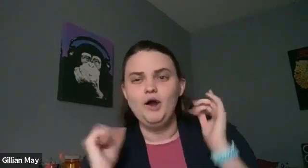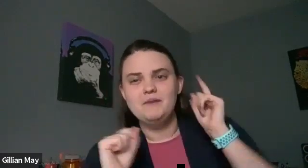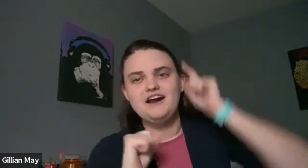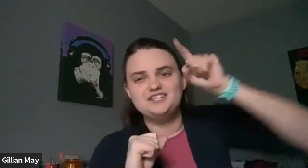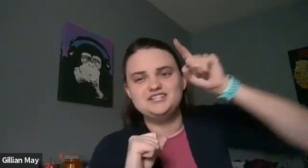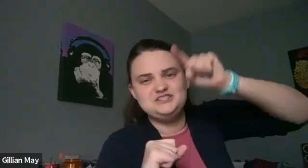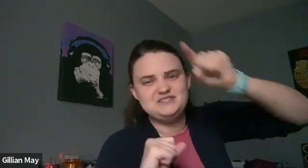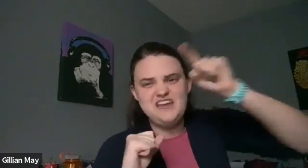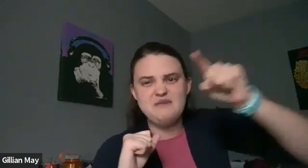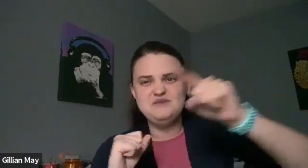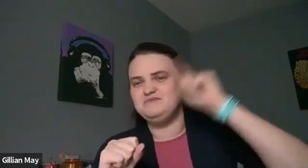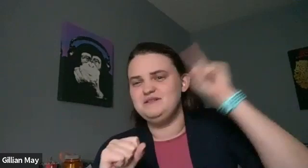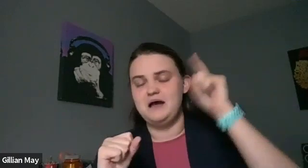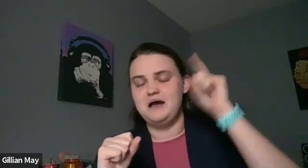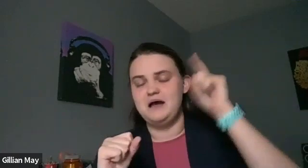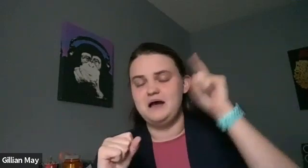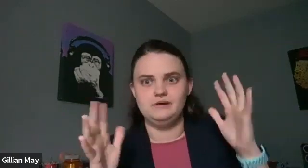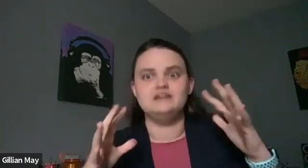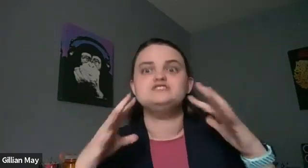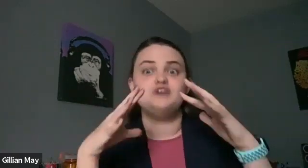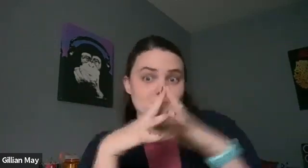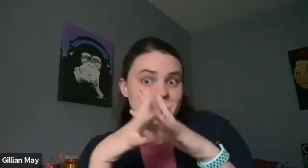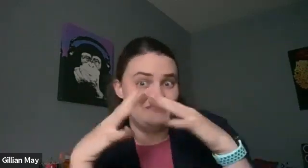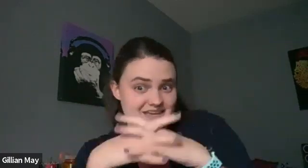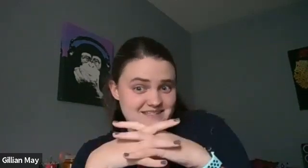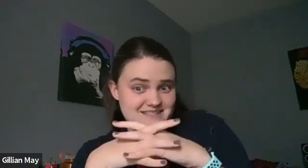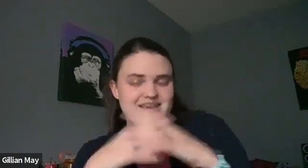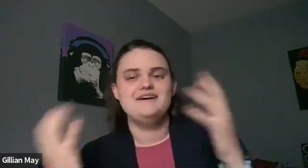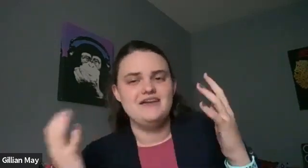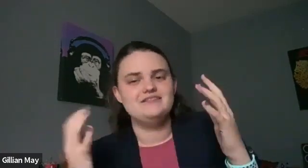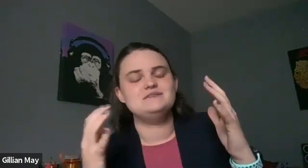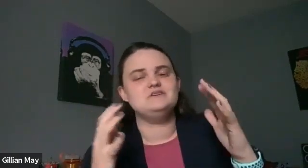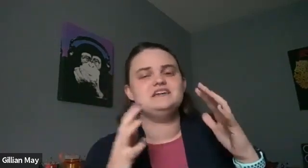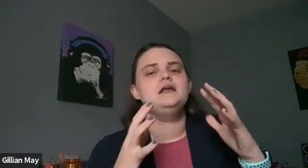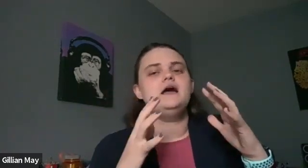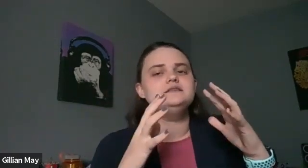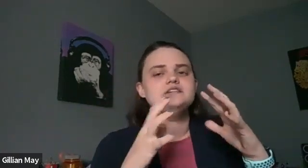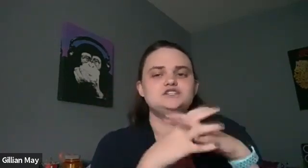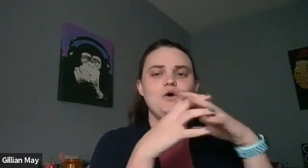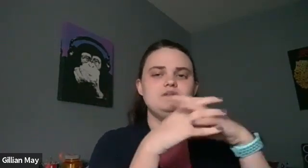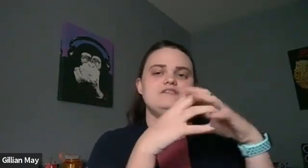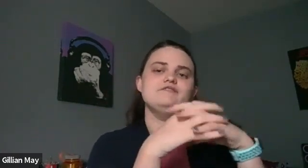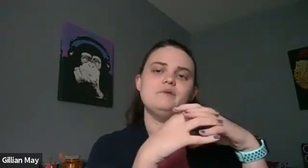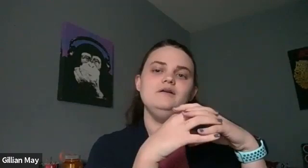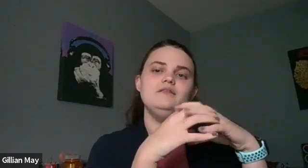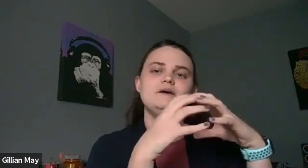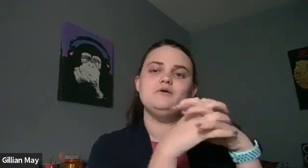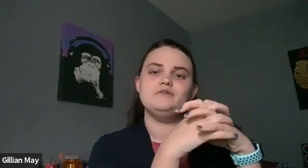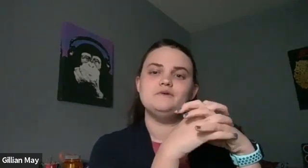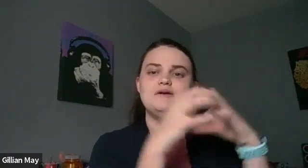oh my gosh, did you see that move? I'm like, I have no idea. So, but this, and then someone said, it's because you're holding the football. The way you hold the football